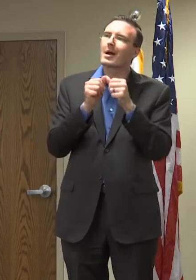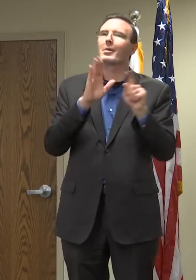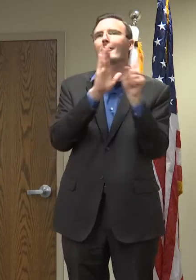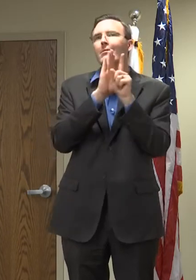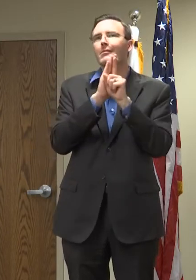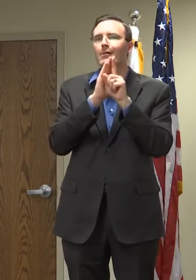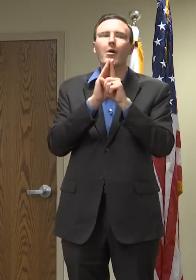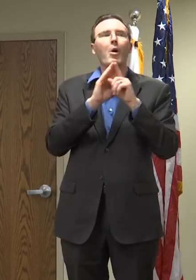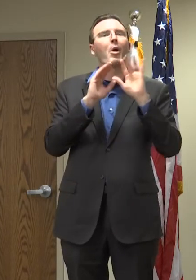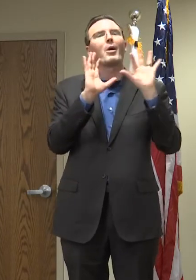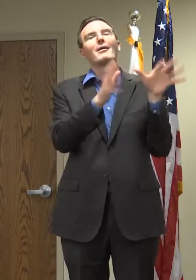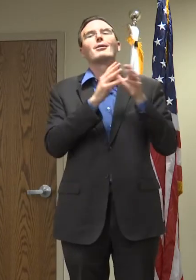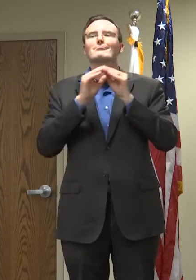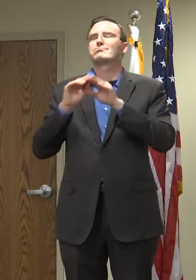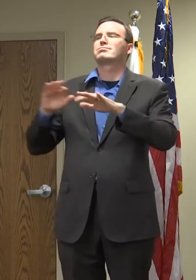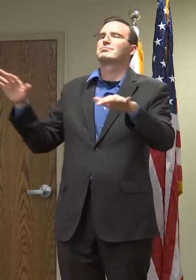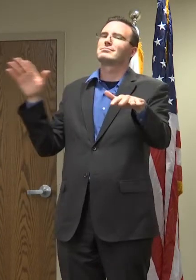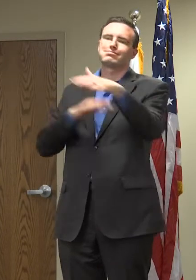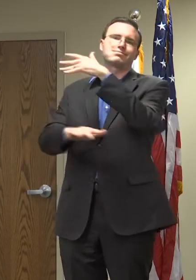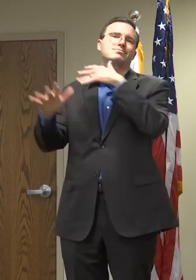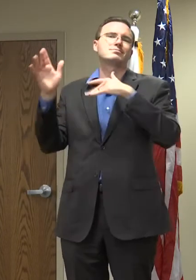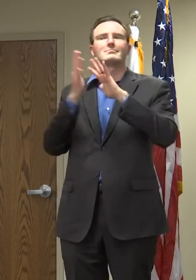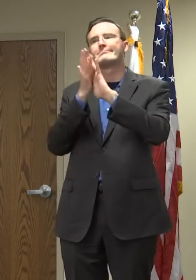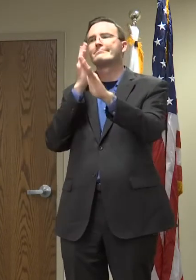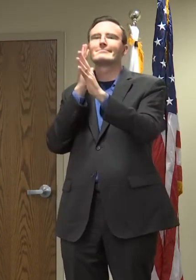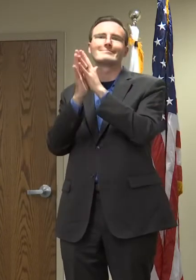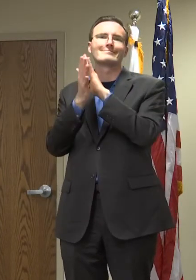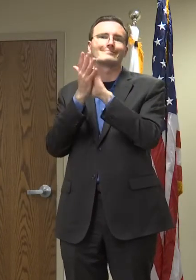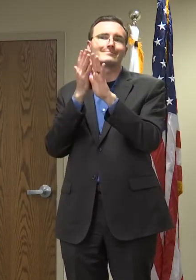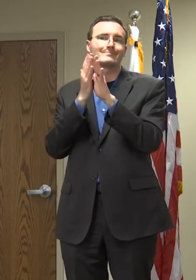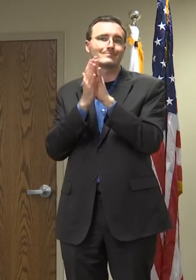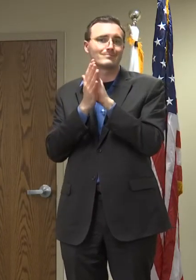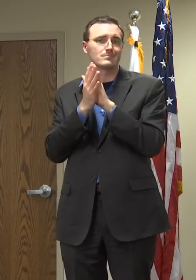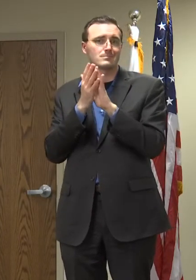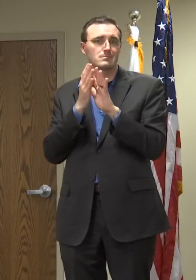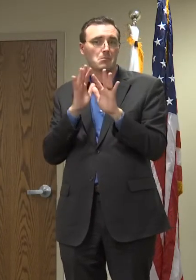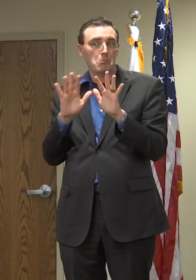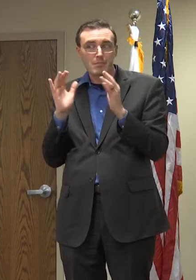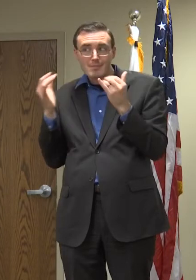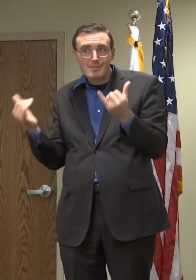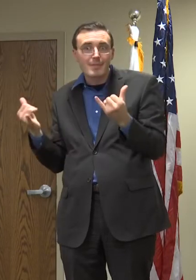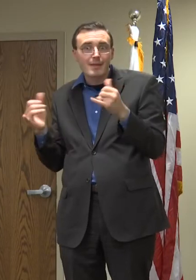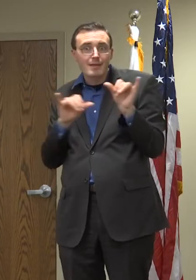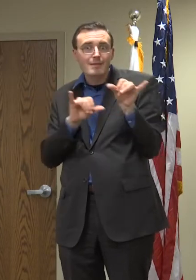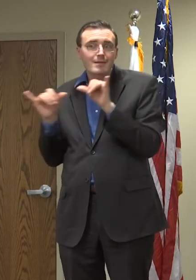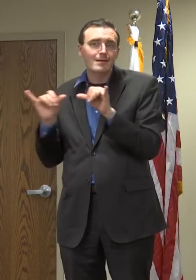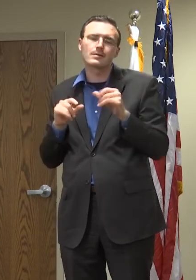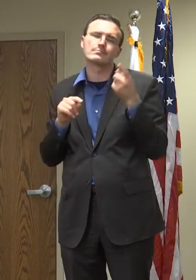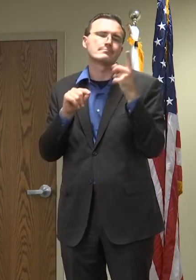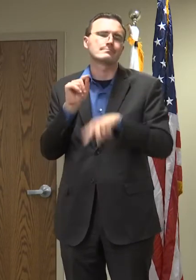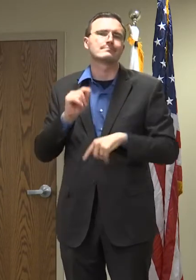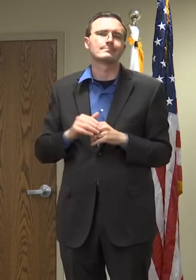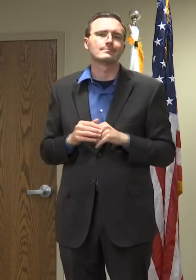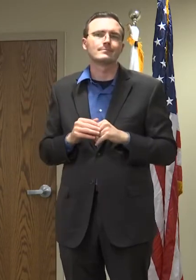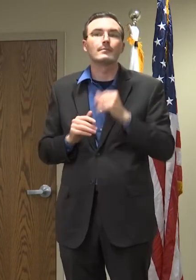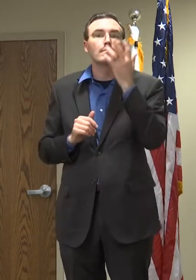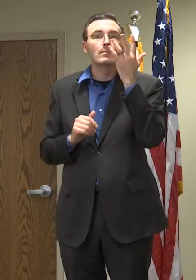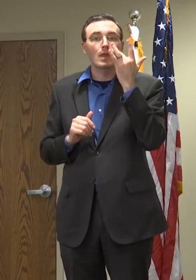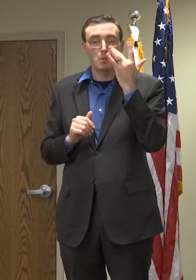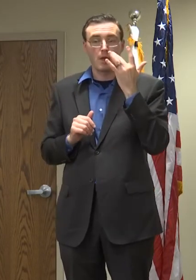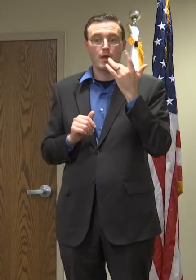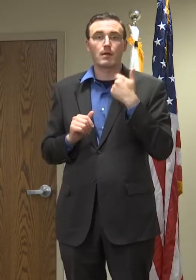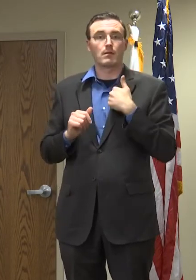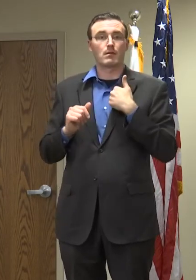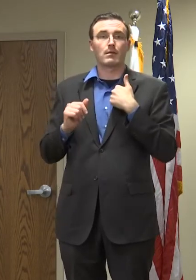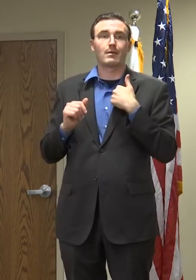all over. That is going to be very different if we're going to take this seriously, because the number of contacts and exposures is